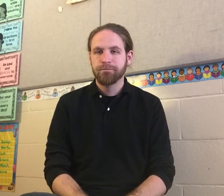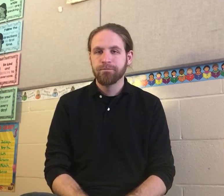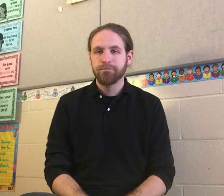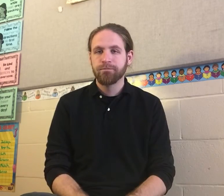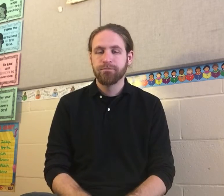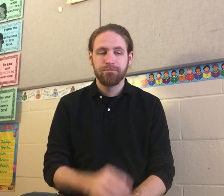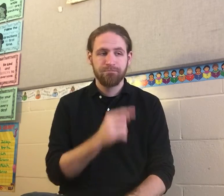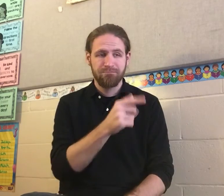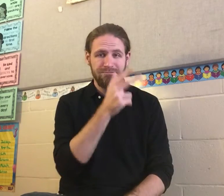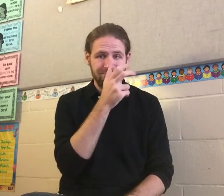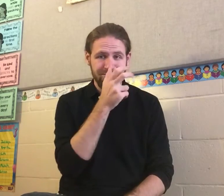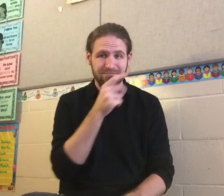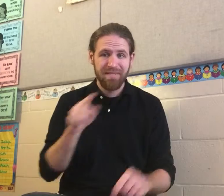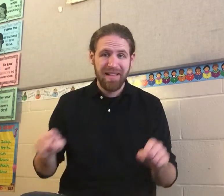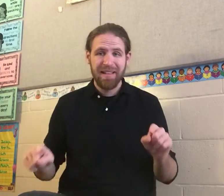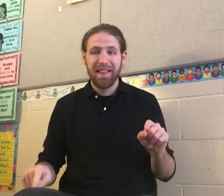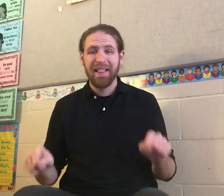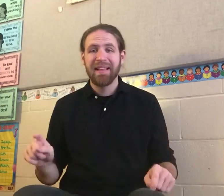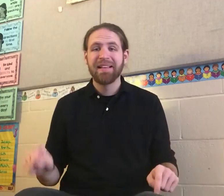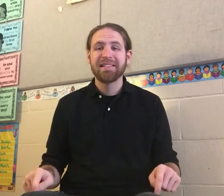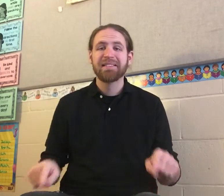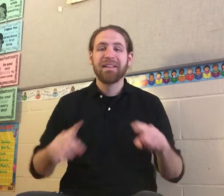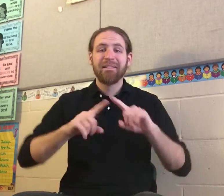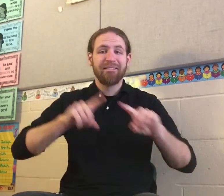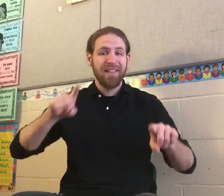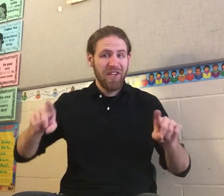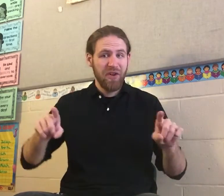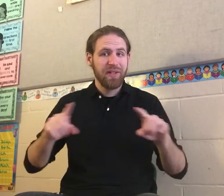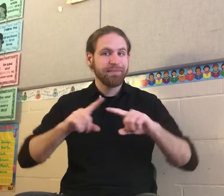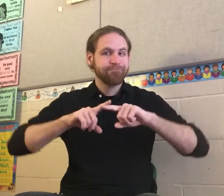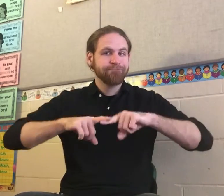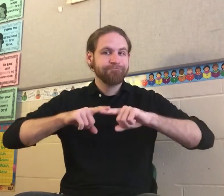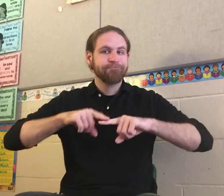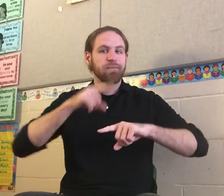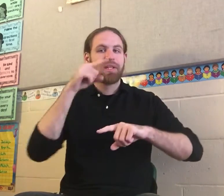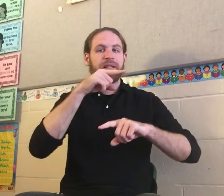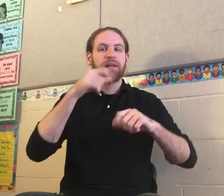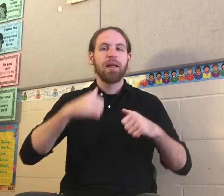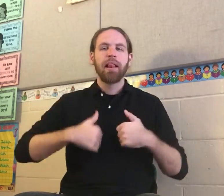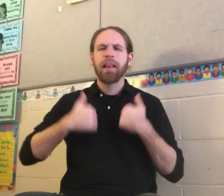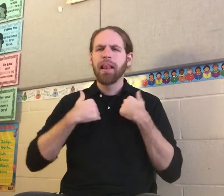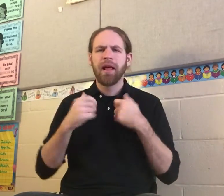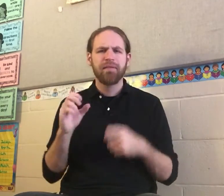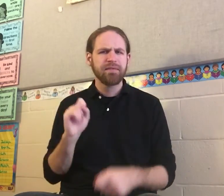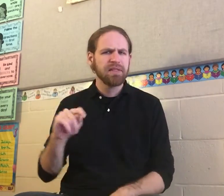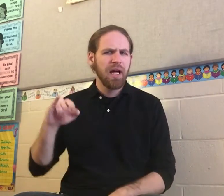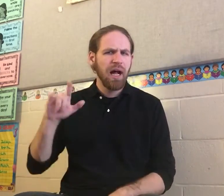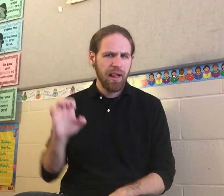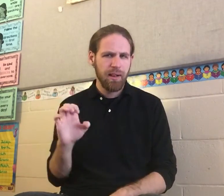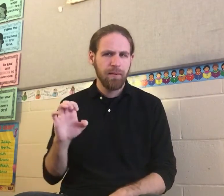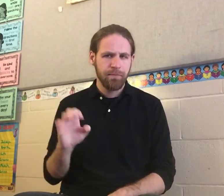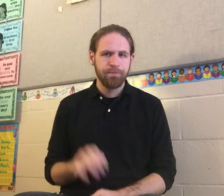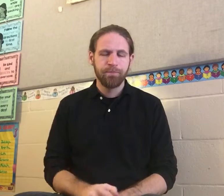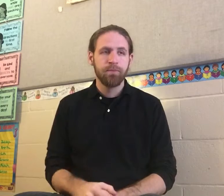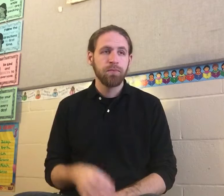Insect legs vary according to an insect's lifestyle. How do you think the